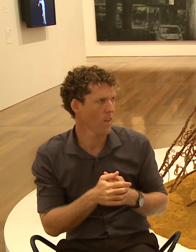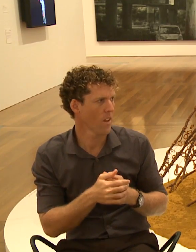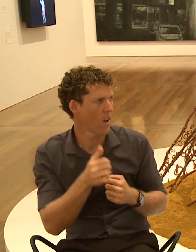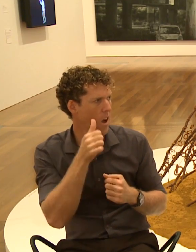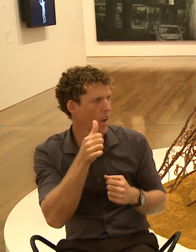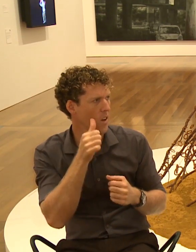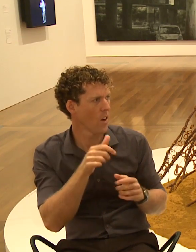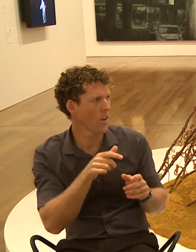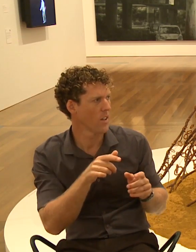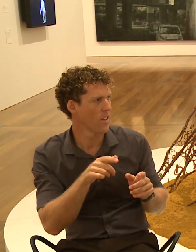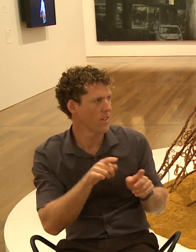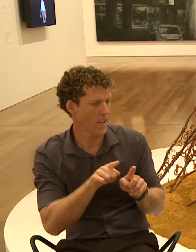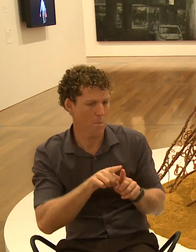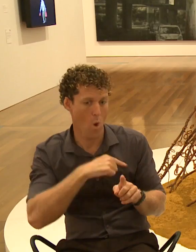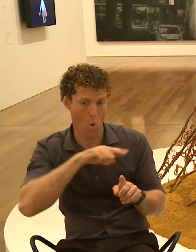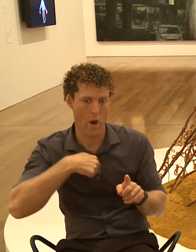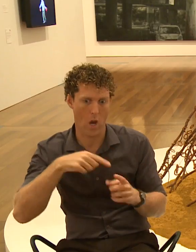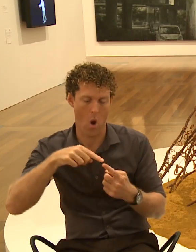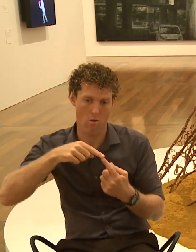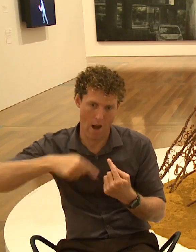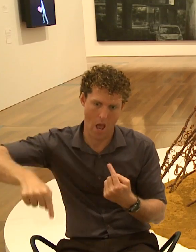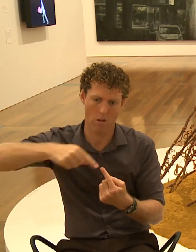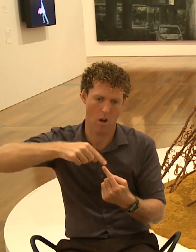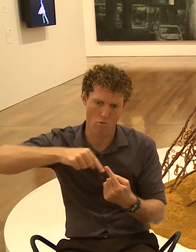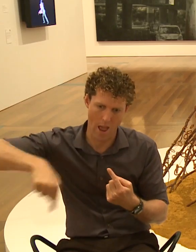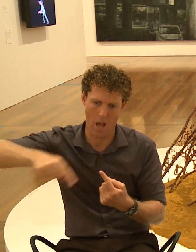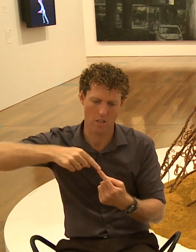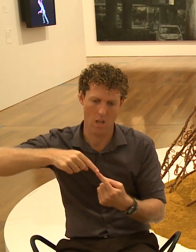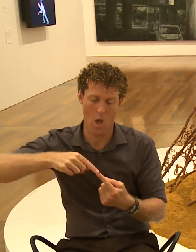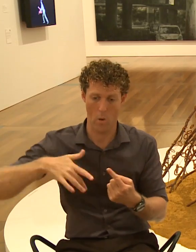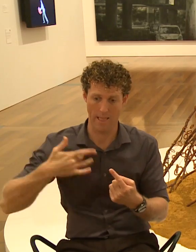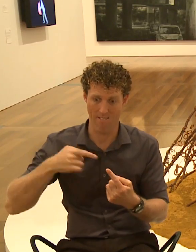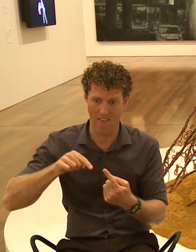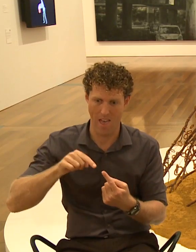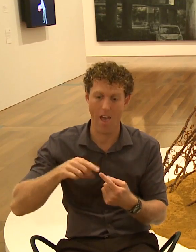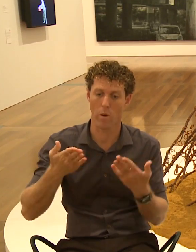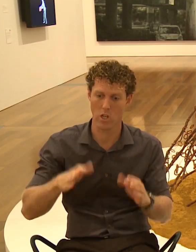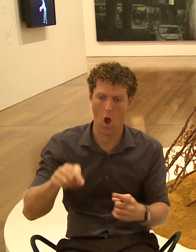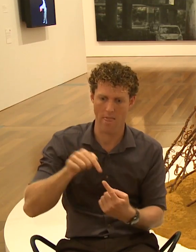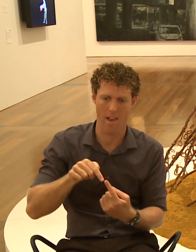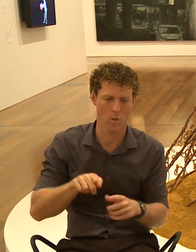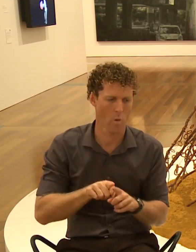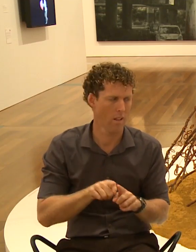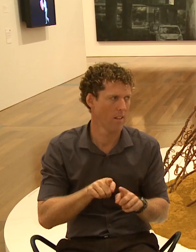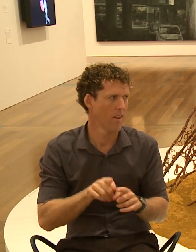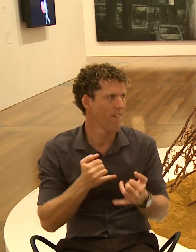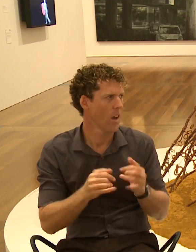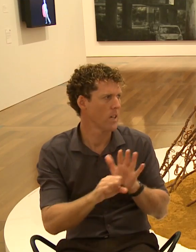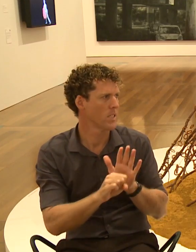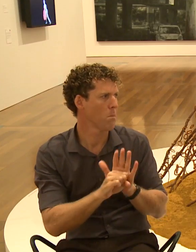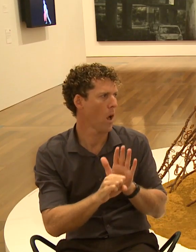like basically we go around and around and around in circles, and we live there and we die there. So yeah, they're very